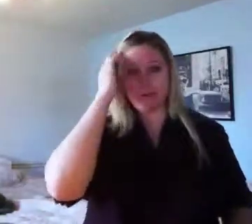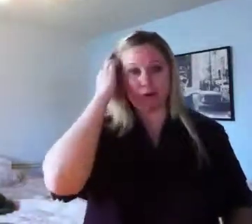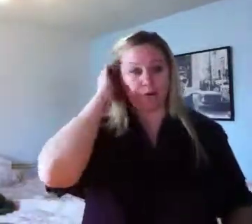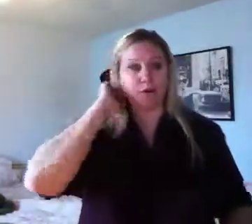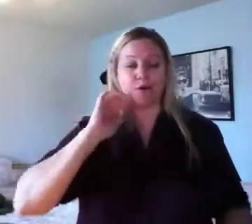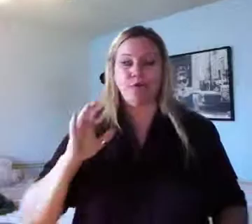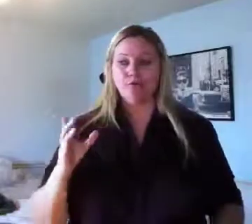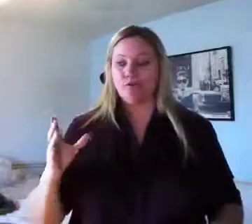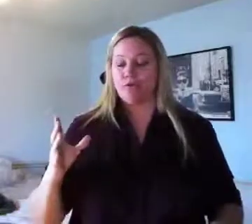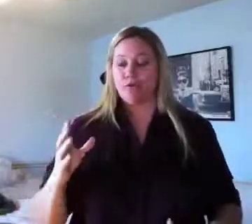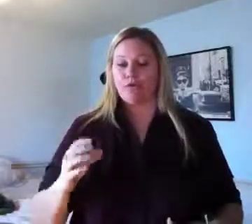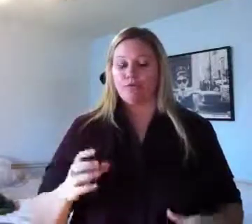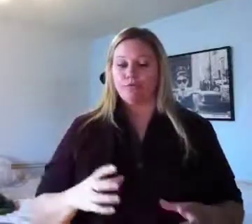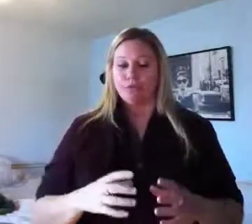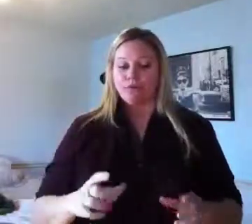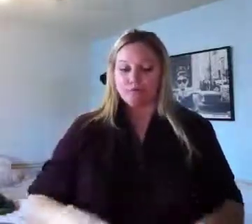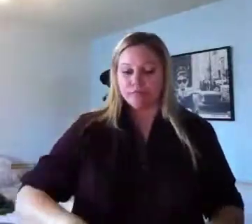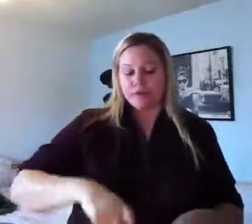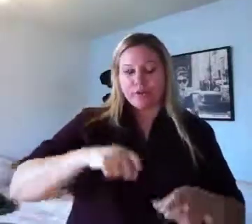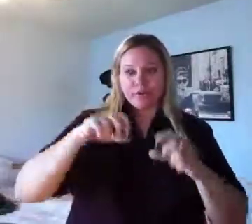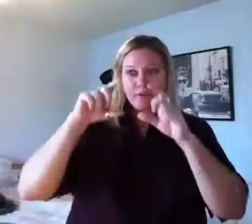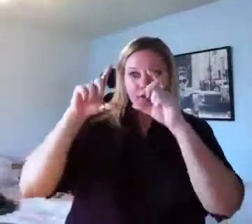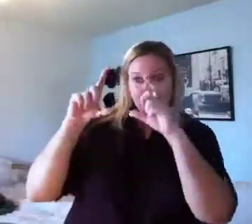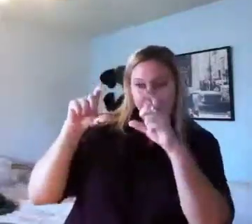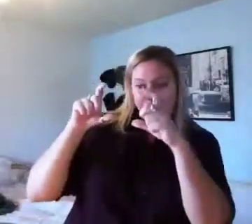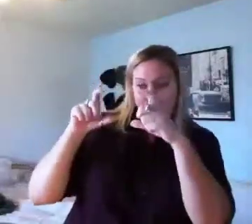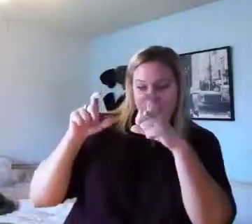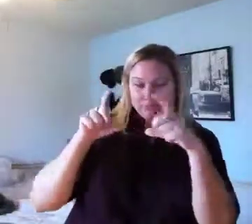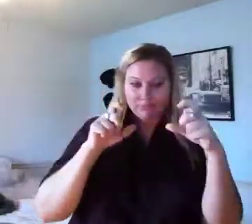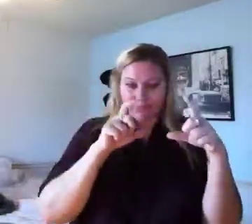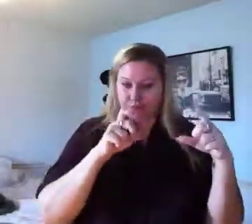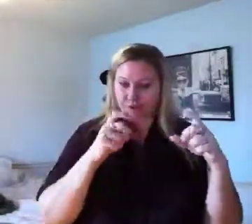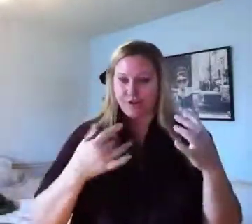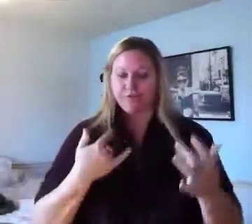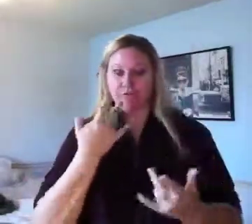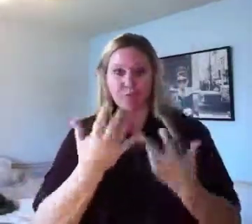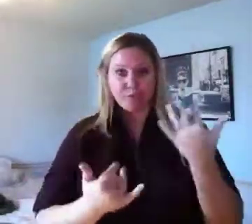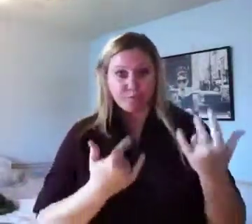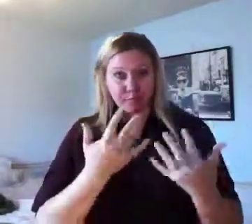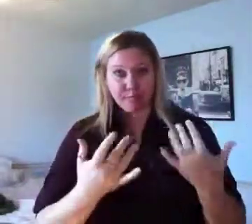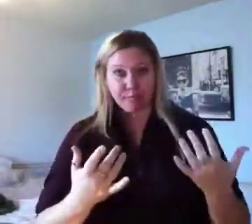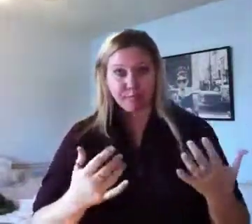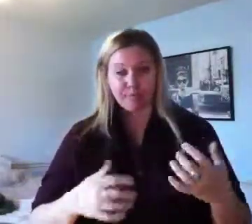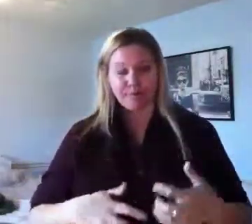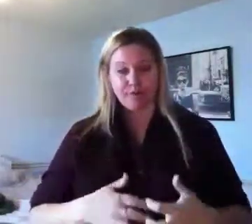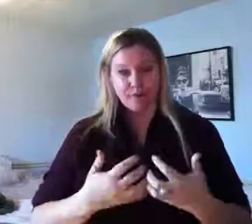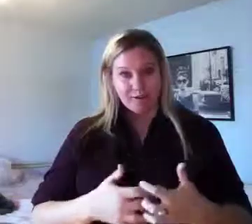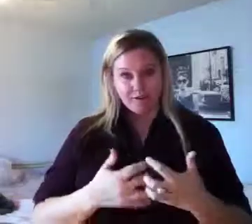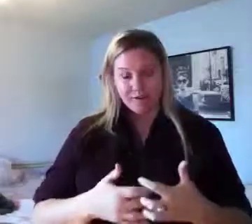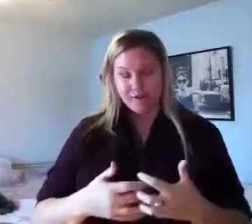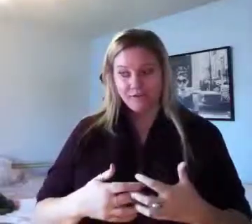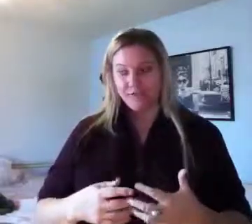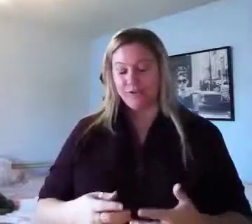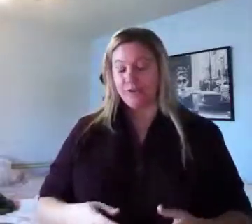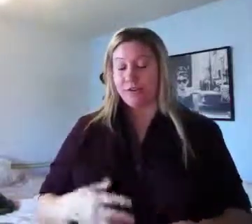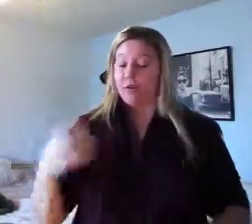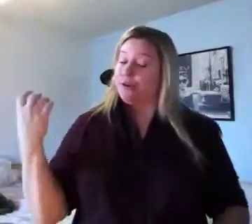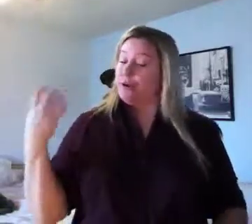of the window they started snapping pictures at the burning fuselage. So it was quite an adventure, and we